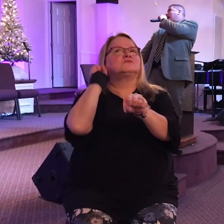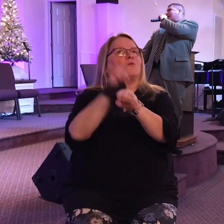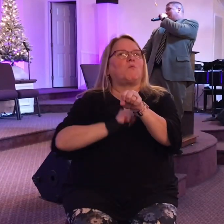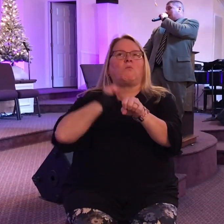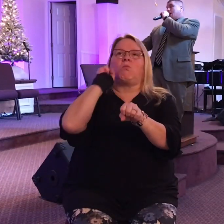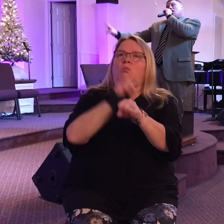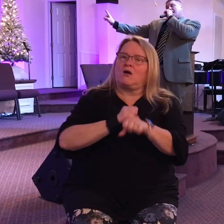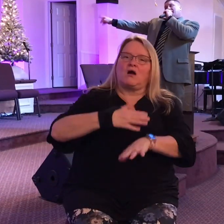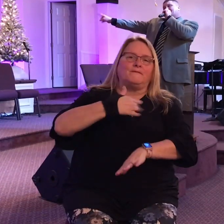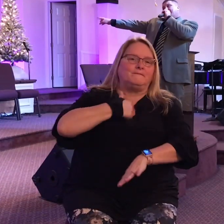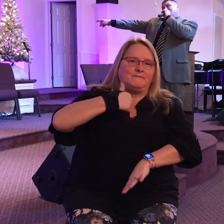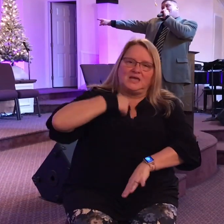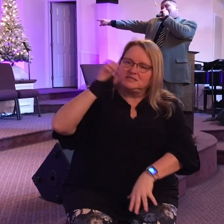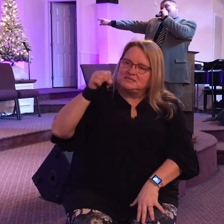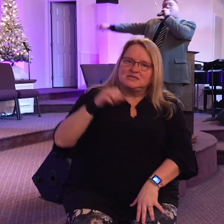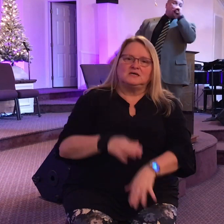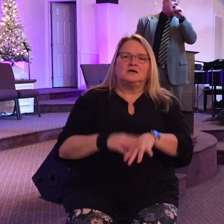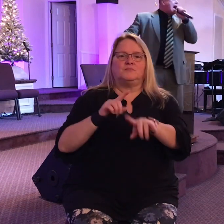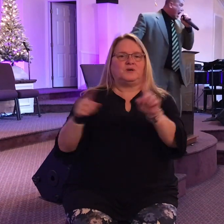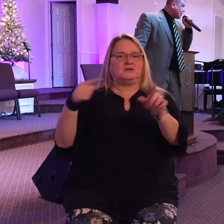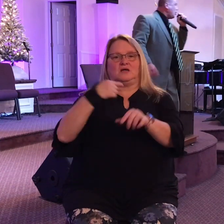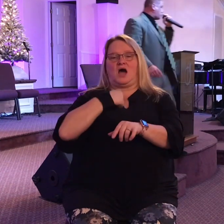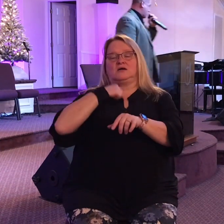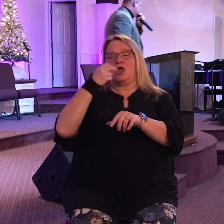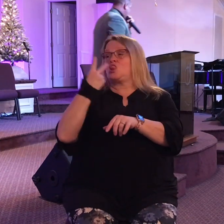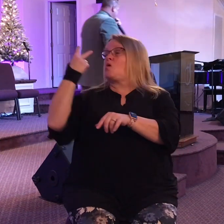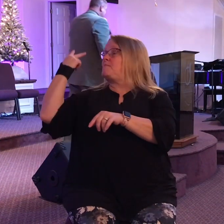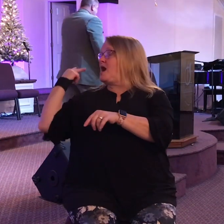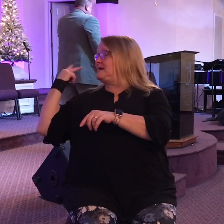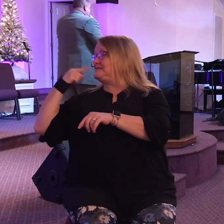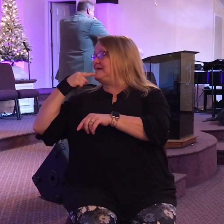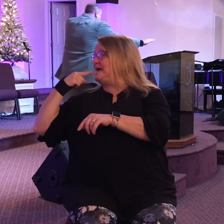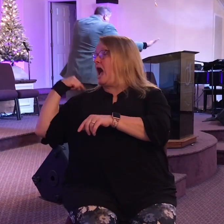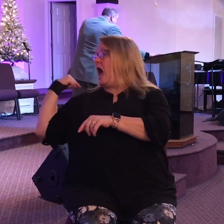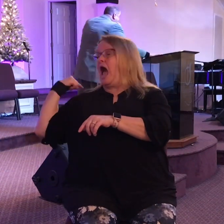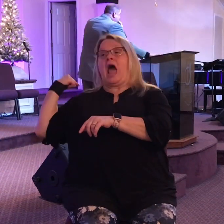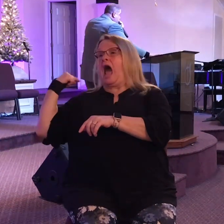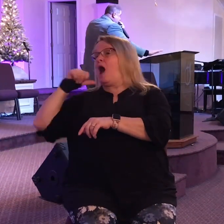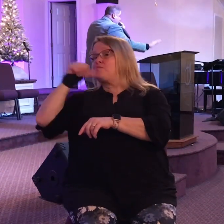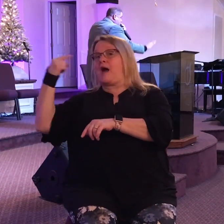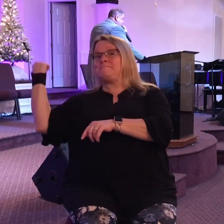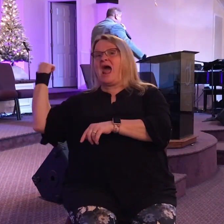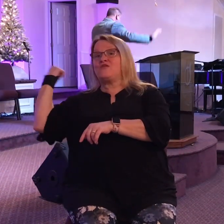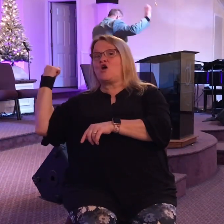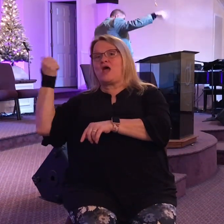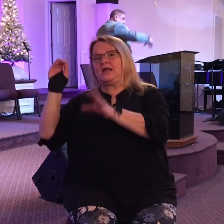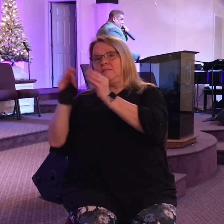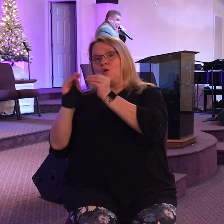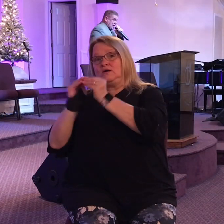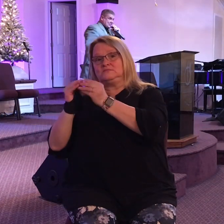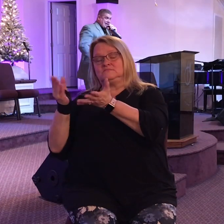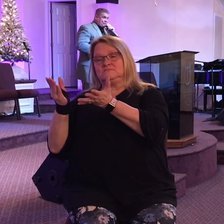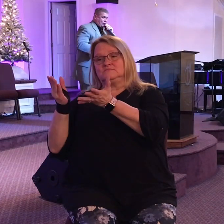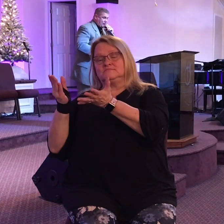can look back and say, at least I'm not back there where I used to be. There's been a change in my